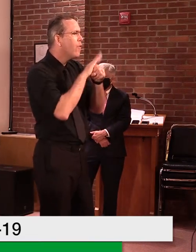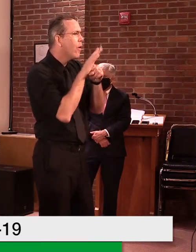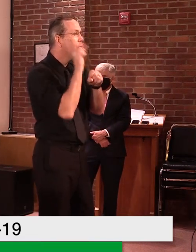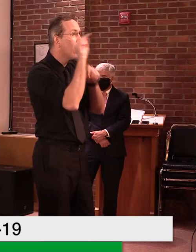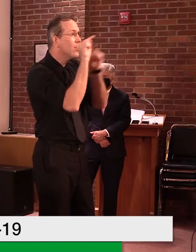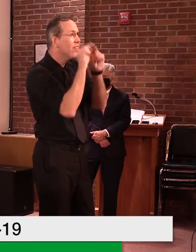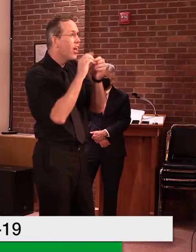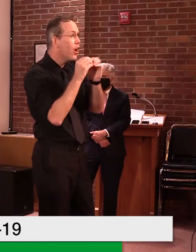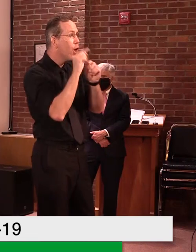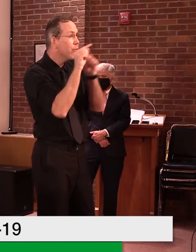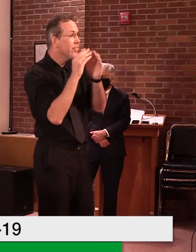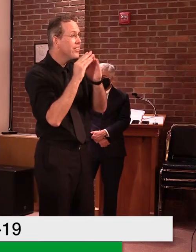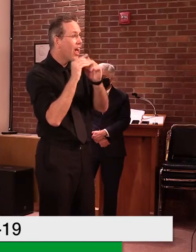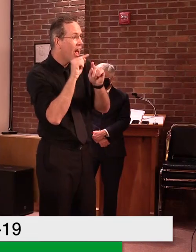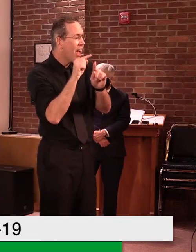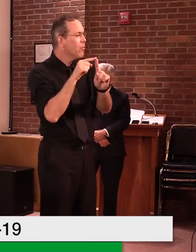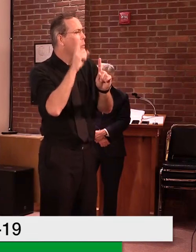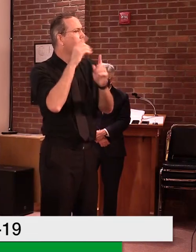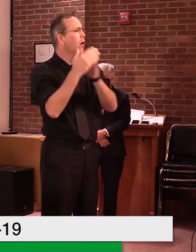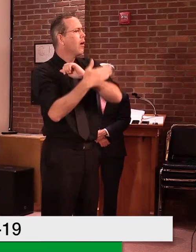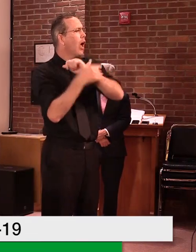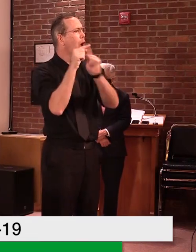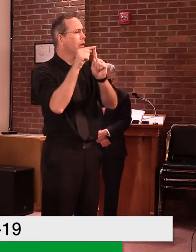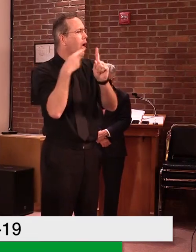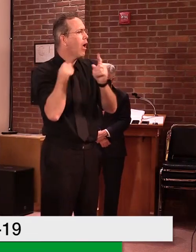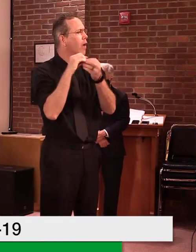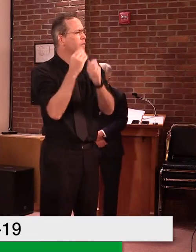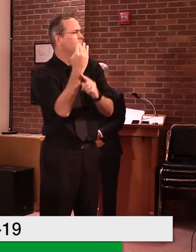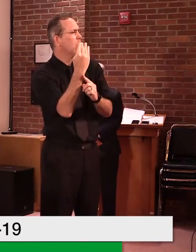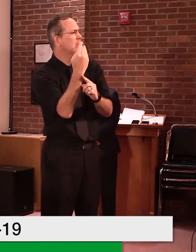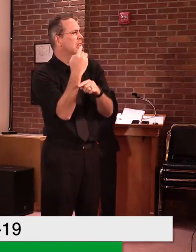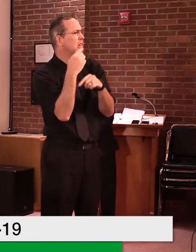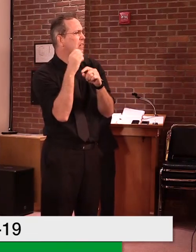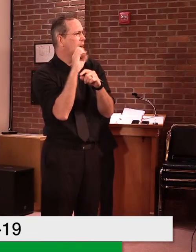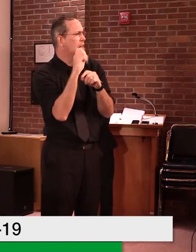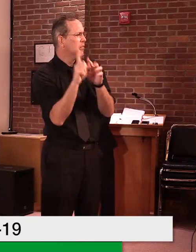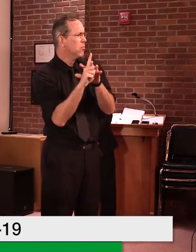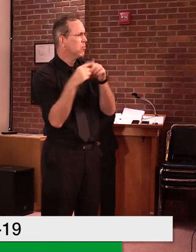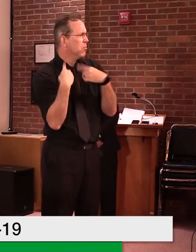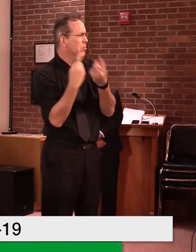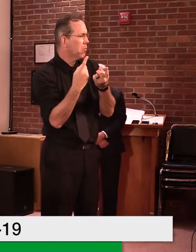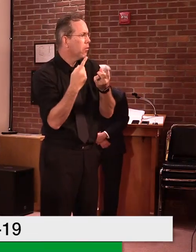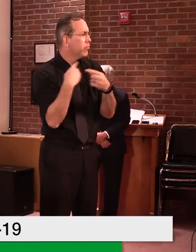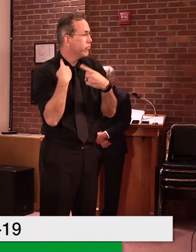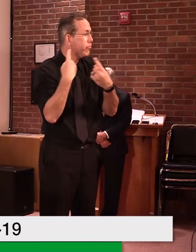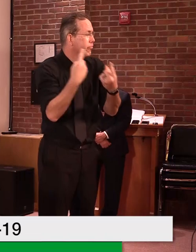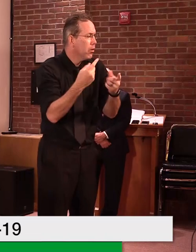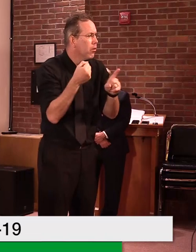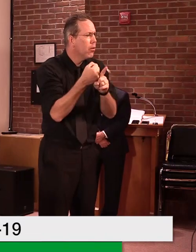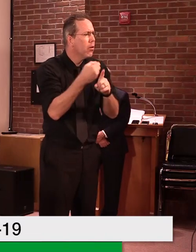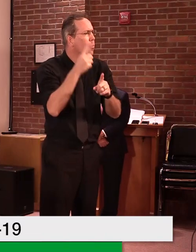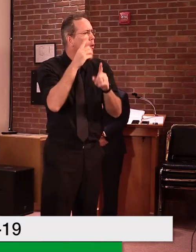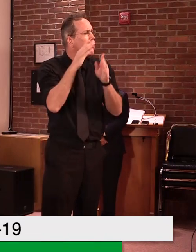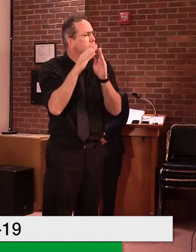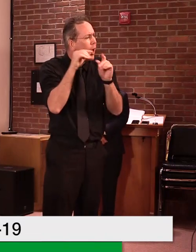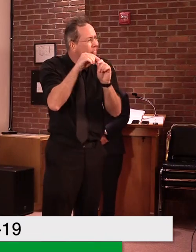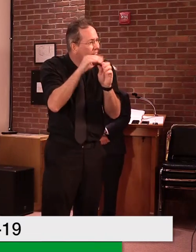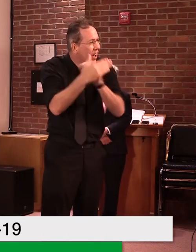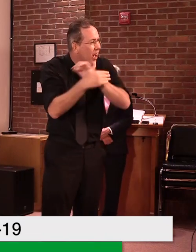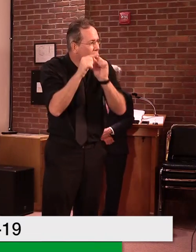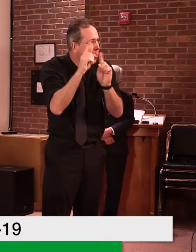and the number of overall cases hasn't budged. And I am curious as to how the attribution is